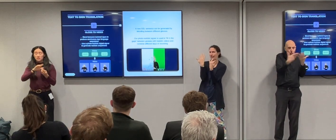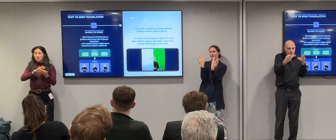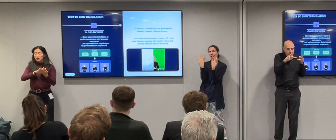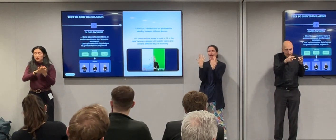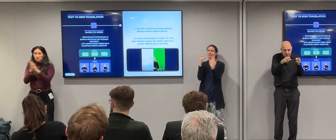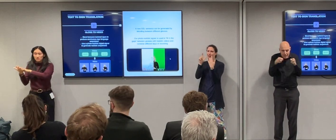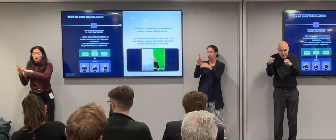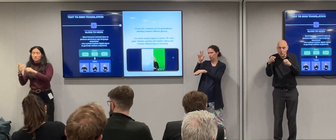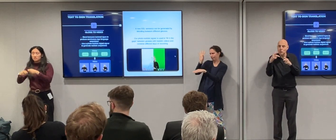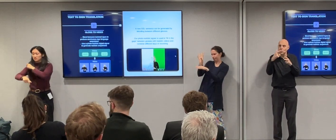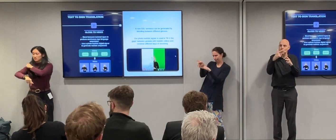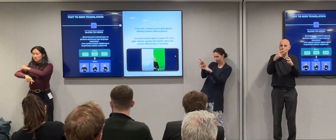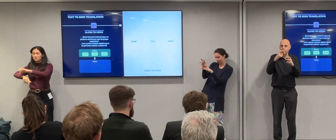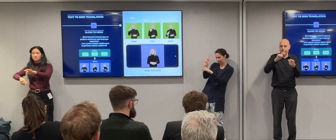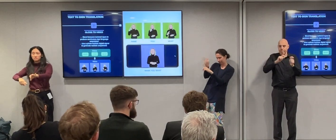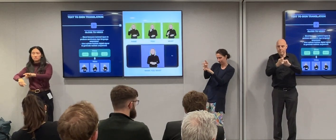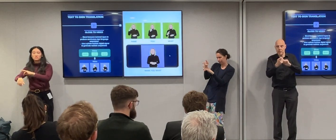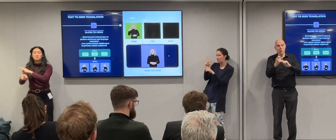shapes.